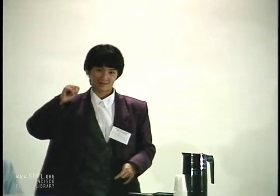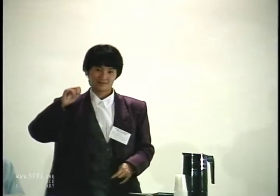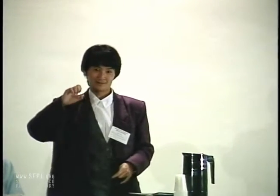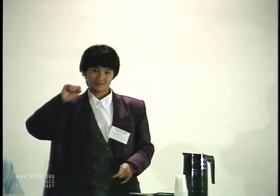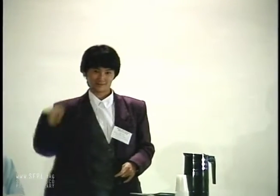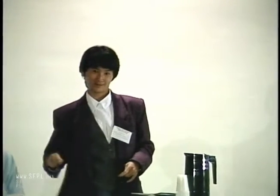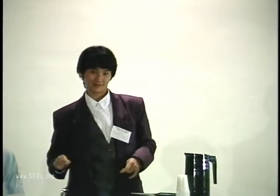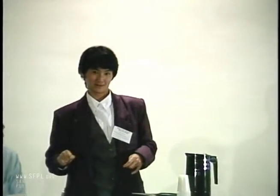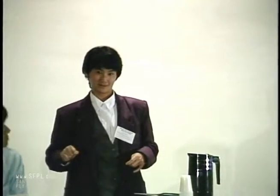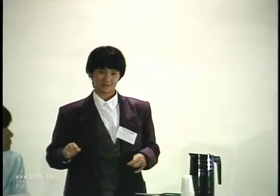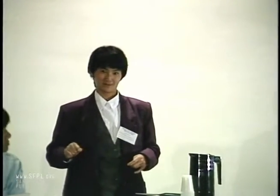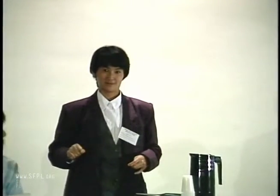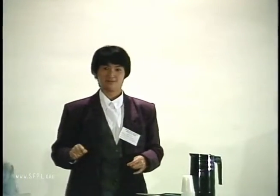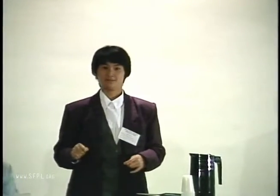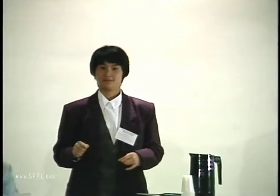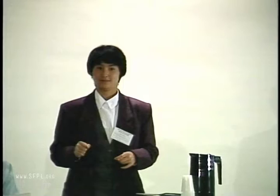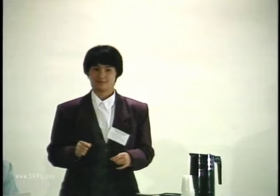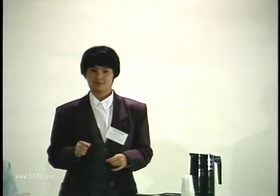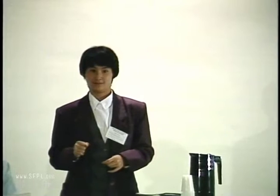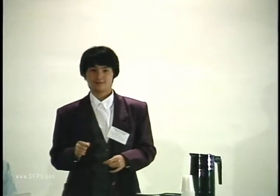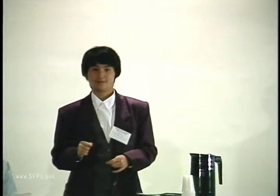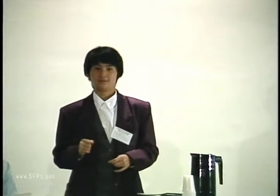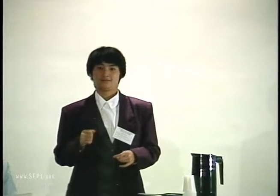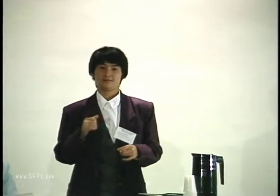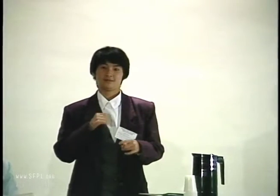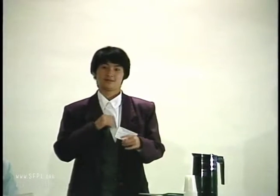I'm from Vietnam, from South Vietnam.